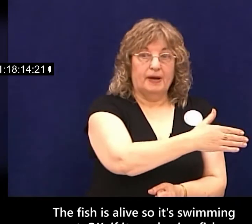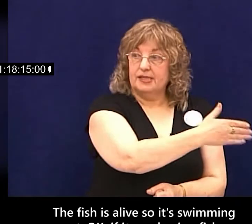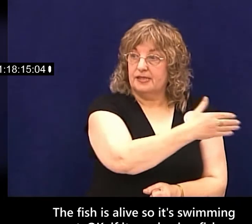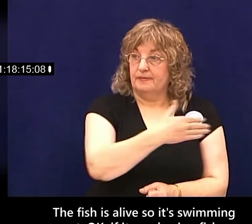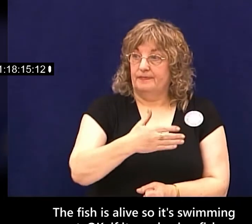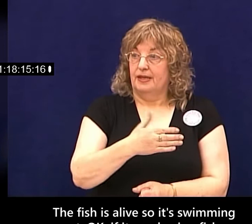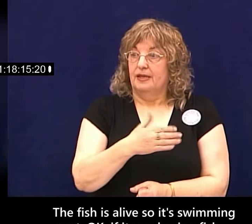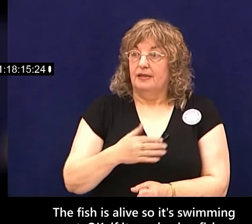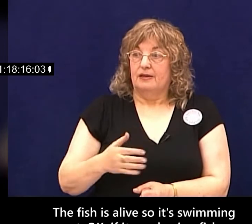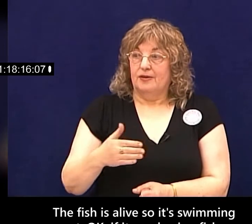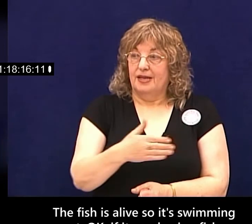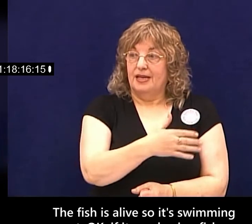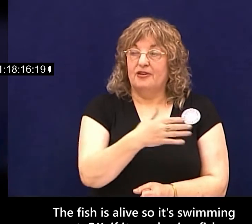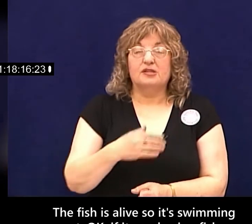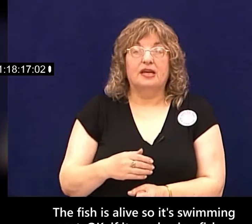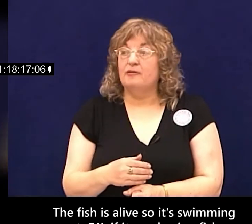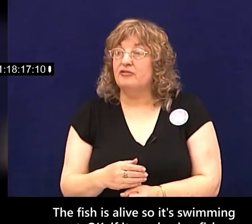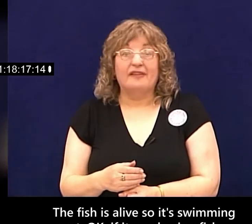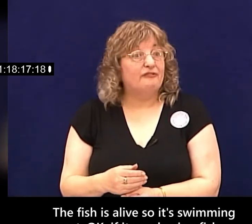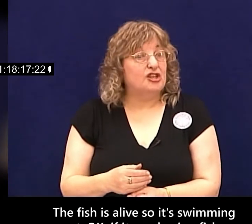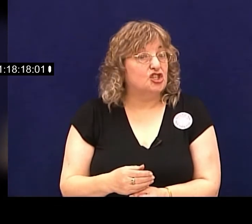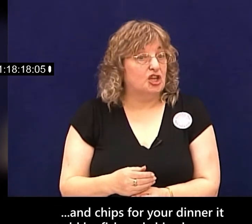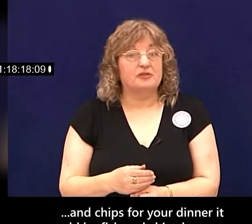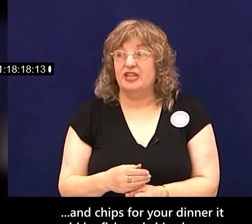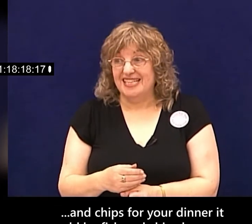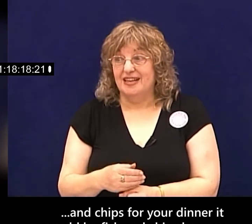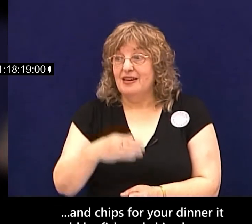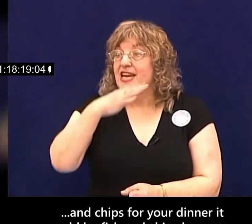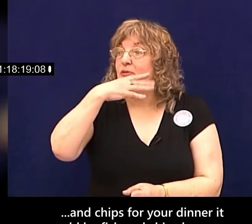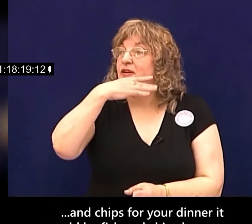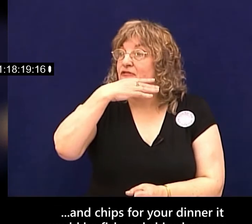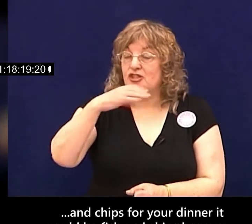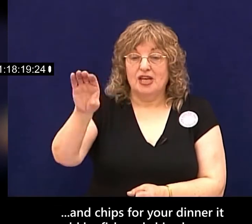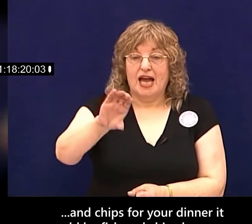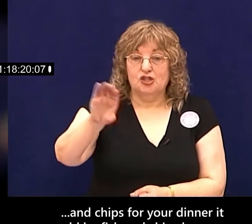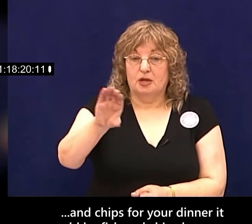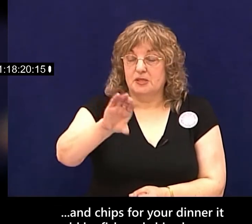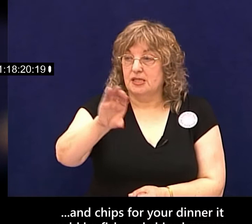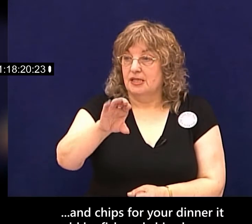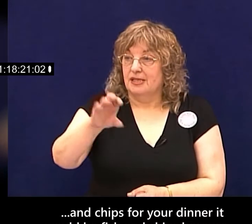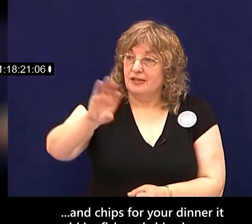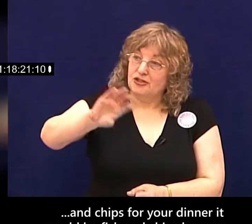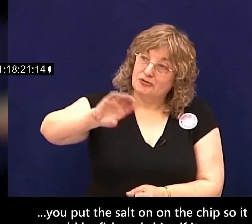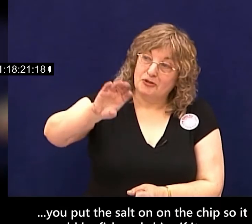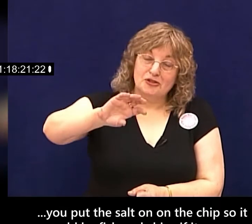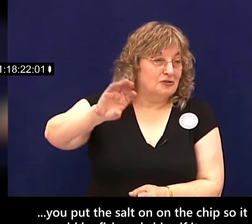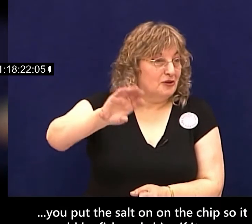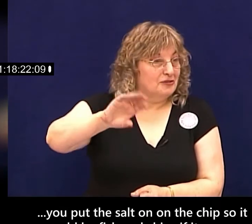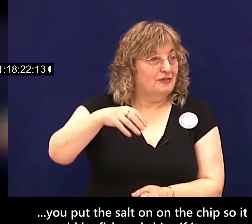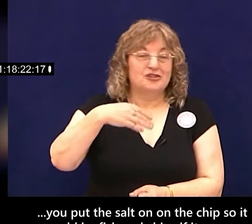past. Okay? If it was having fish and chips for your dinner, it would be fish and chips, because you should put the salt on the chips.